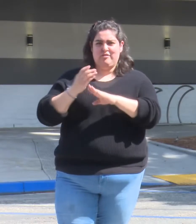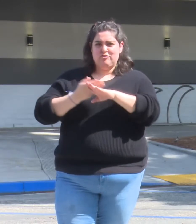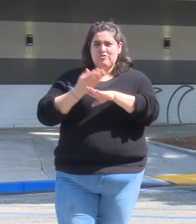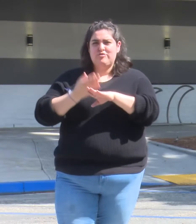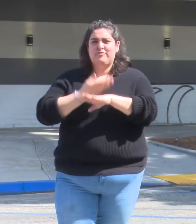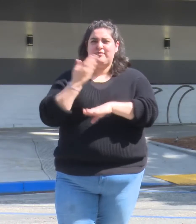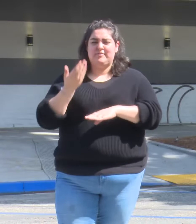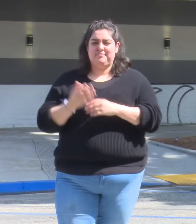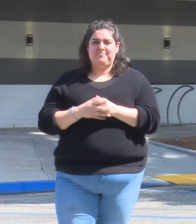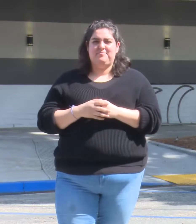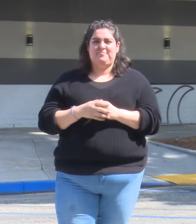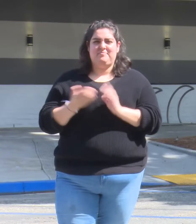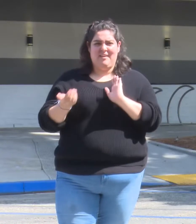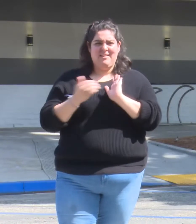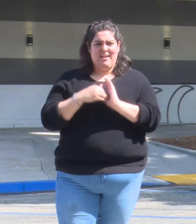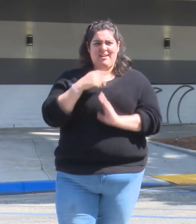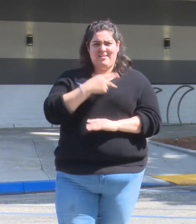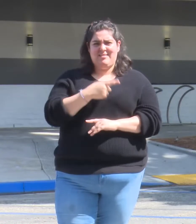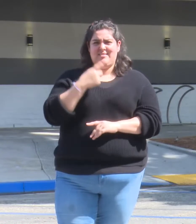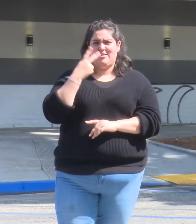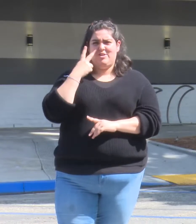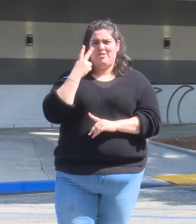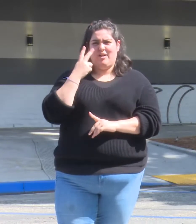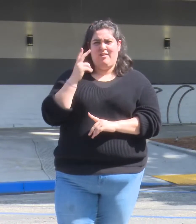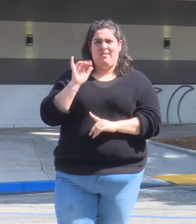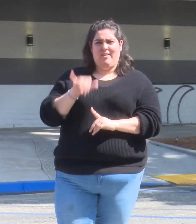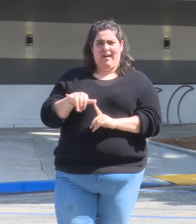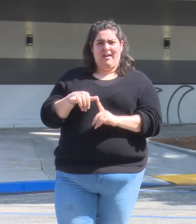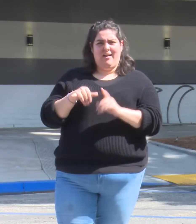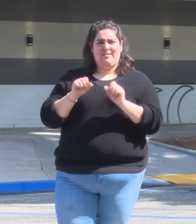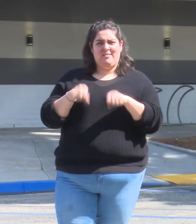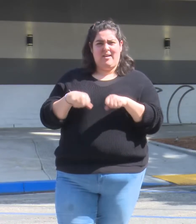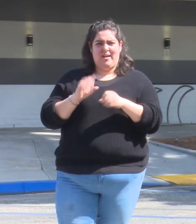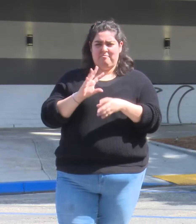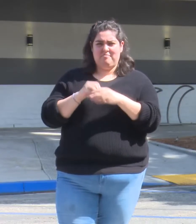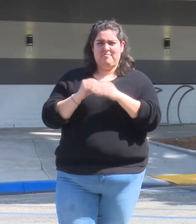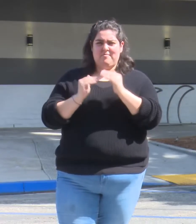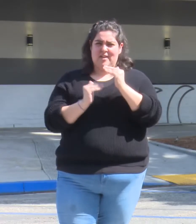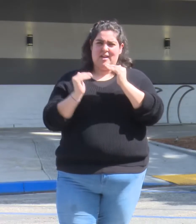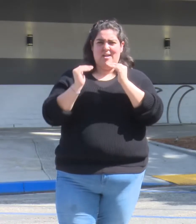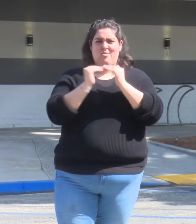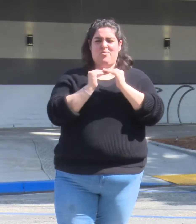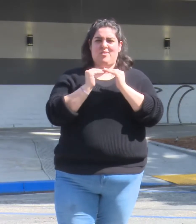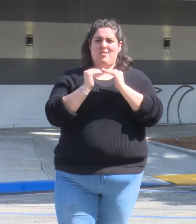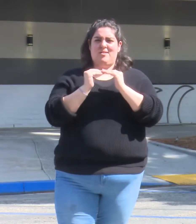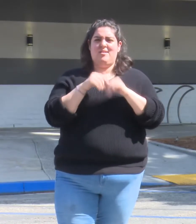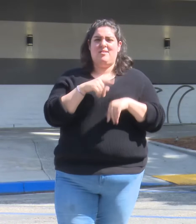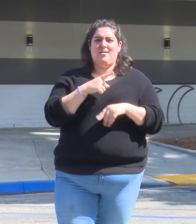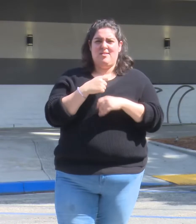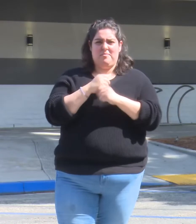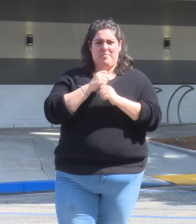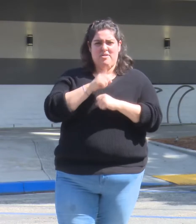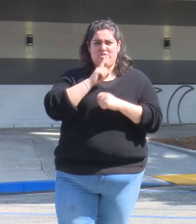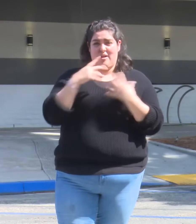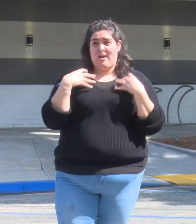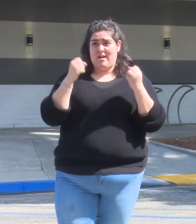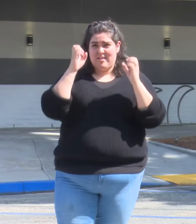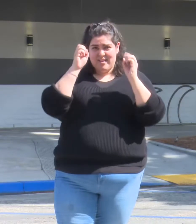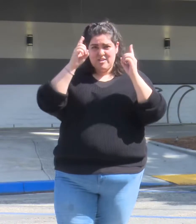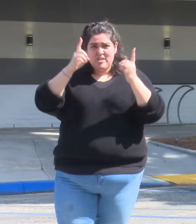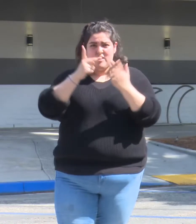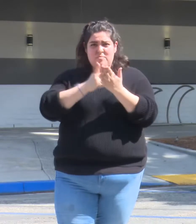Again, Ron saw that as equity because he made sure that all the health education programs were under